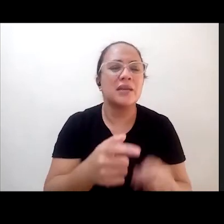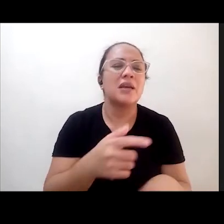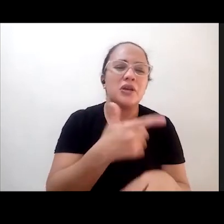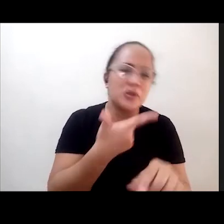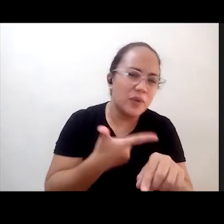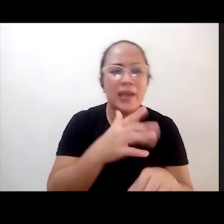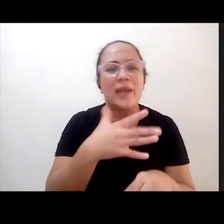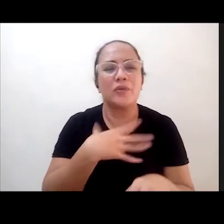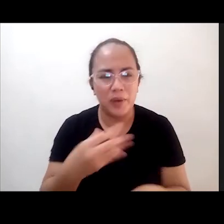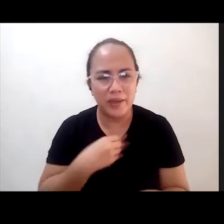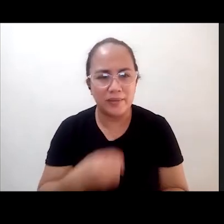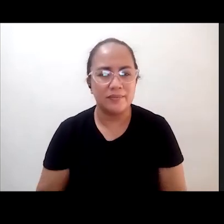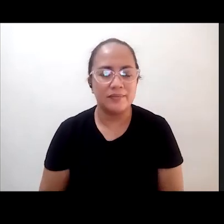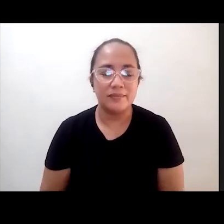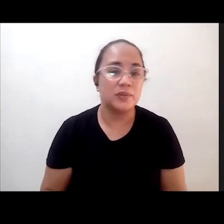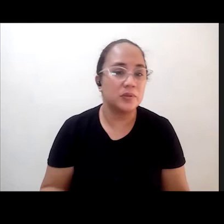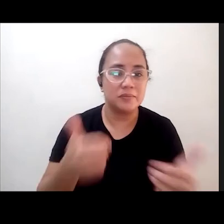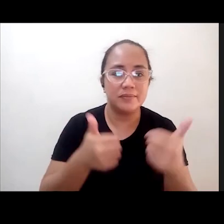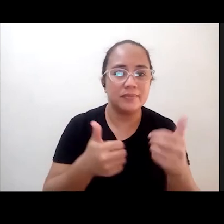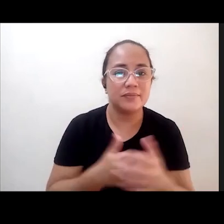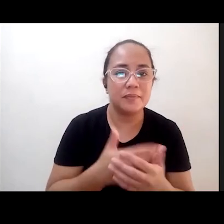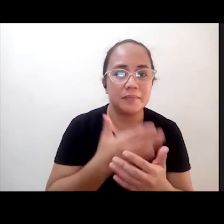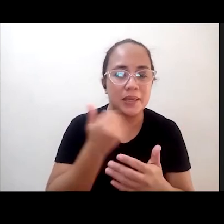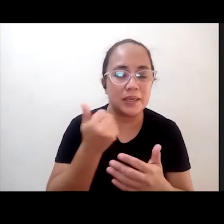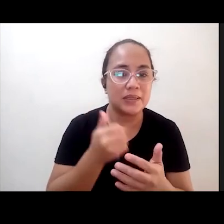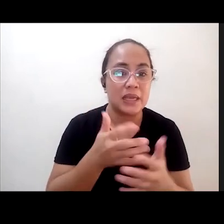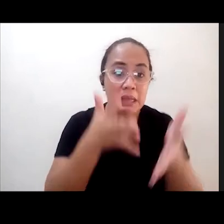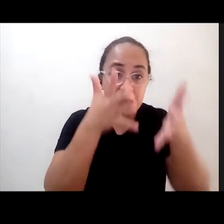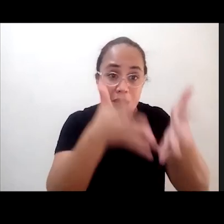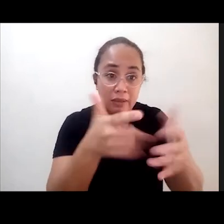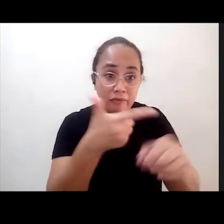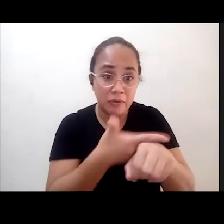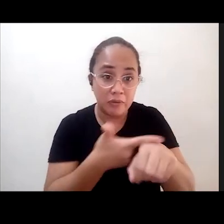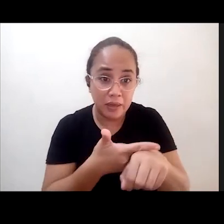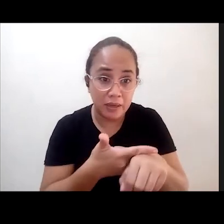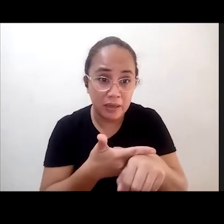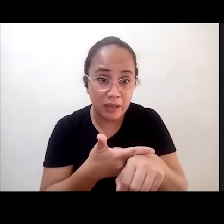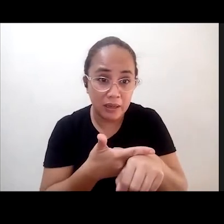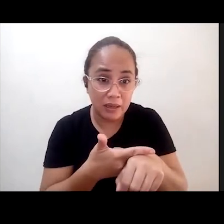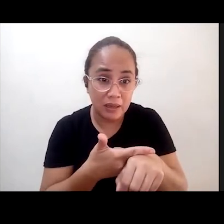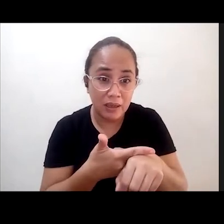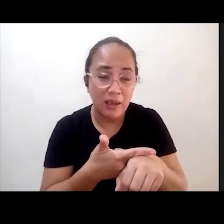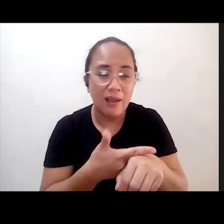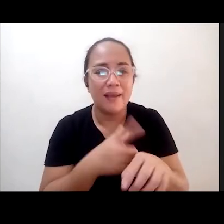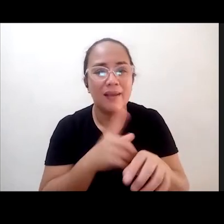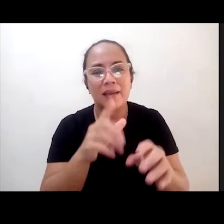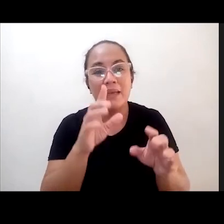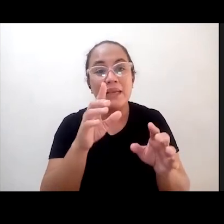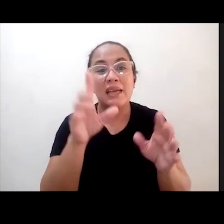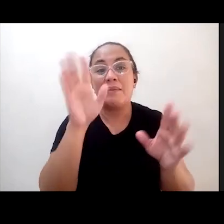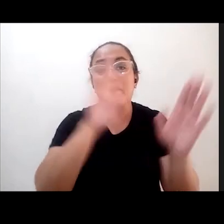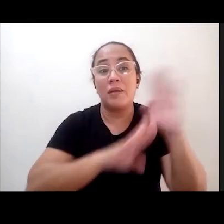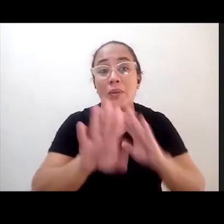work better. If you leave it as gray, it's going to be a problem in printing.